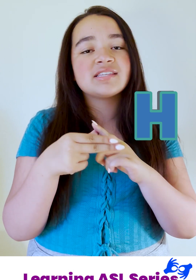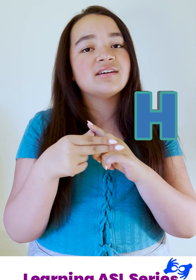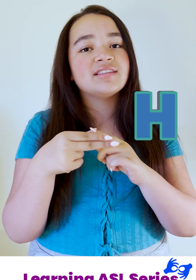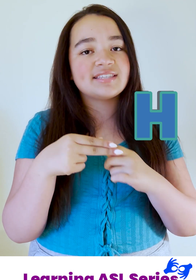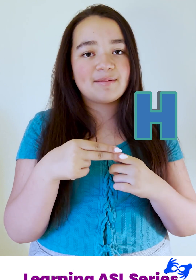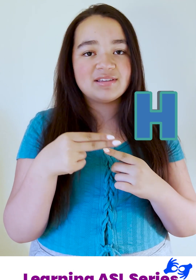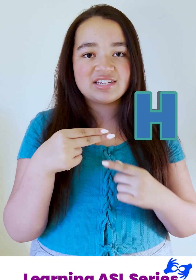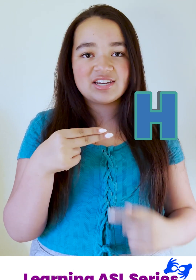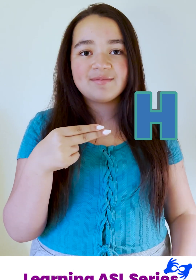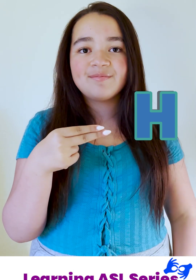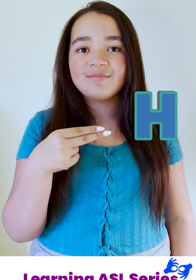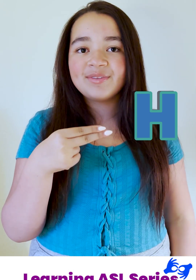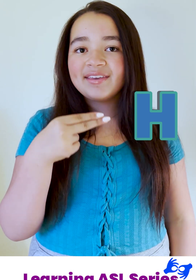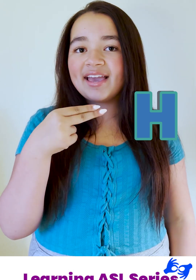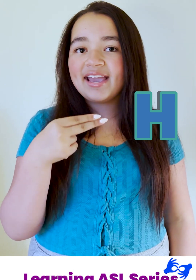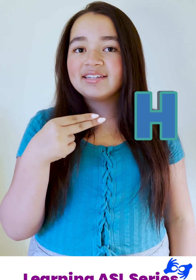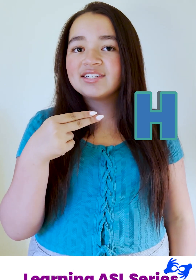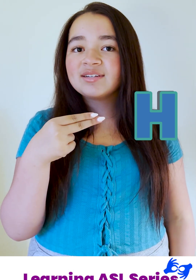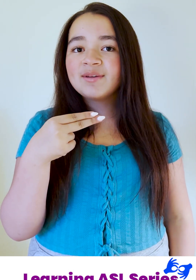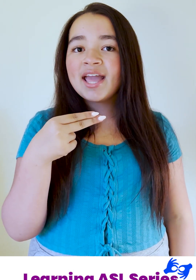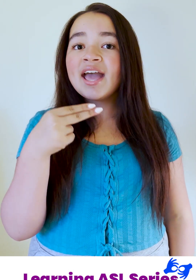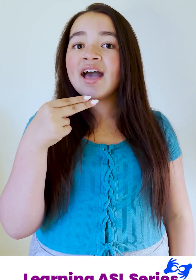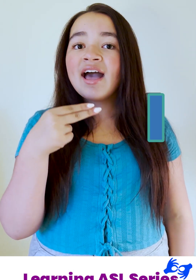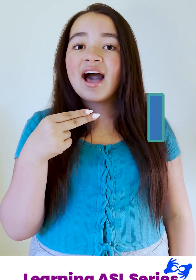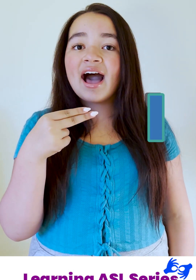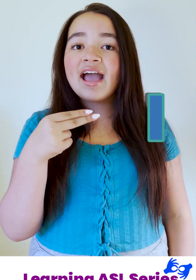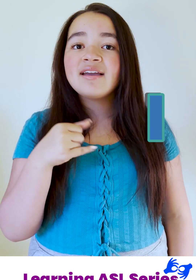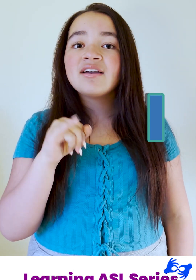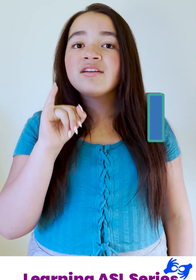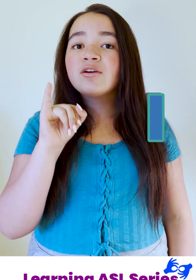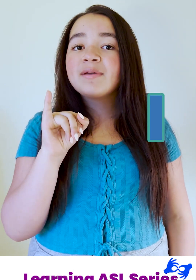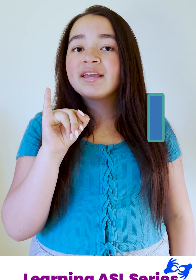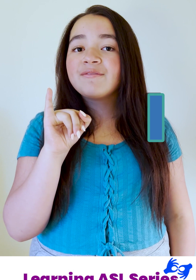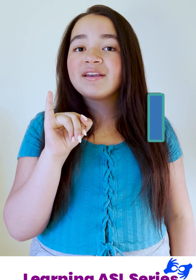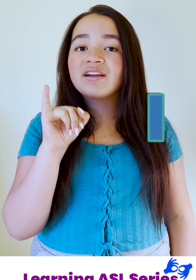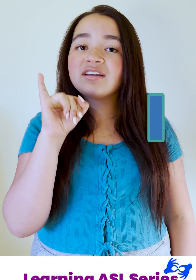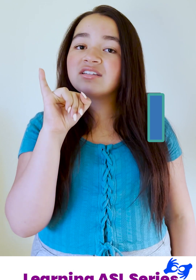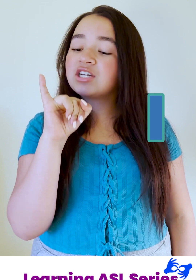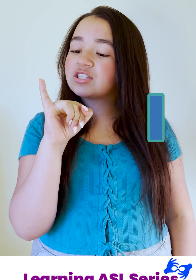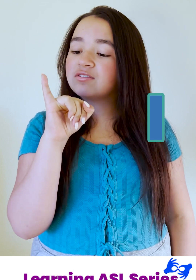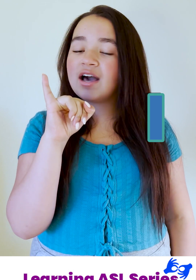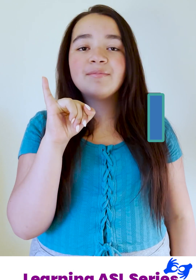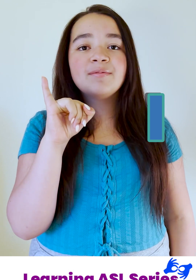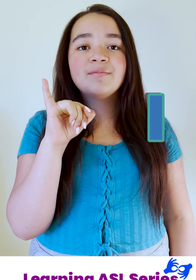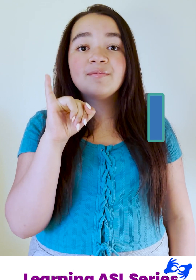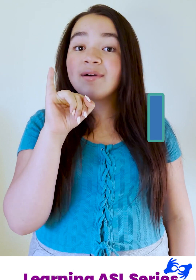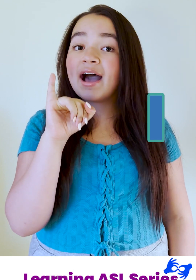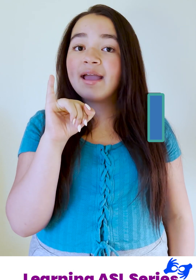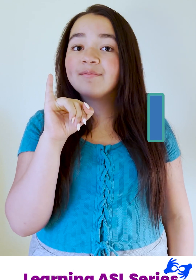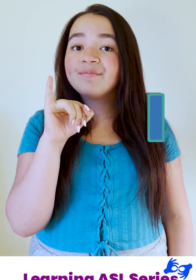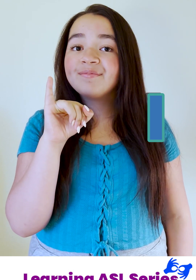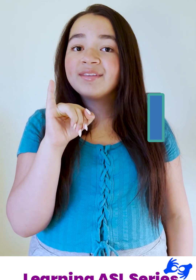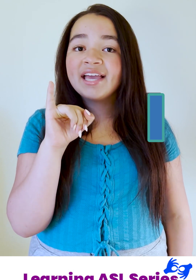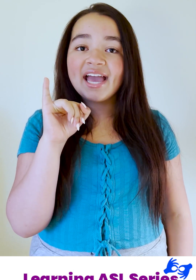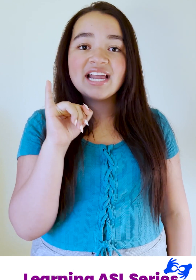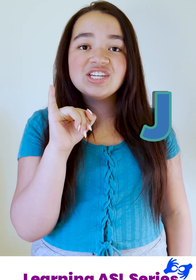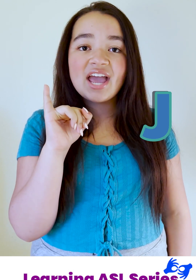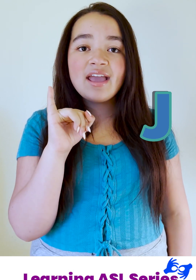in the same position. H. I, your pinky finger just goes up. I. And J,